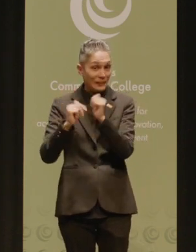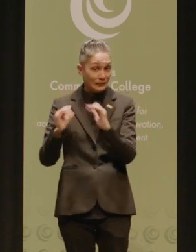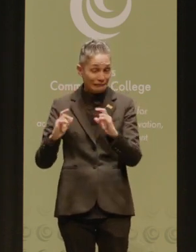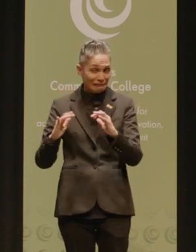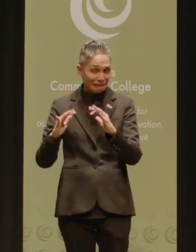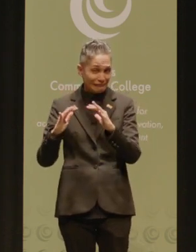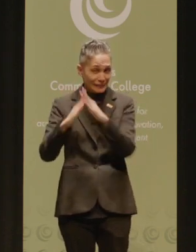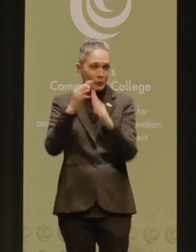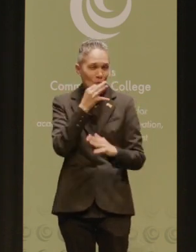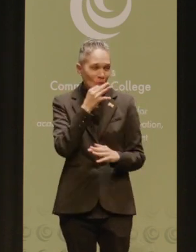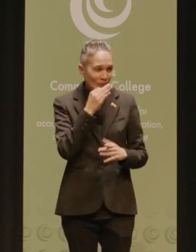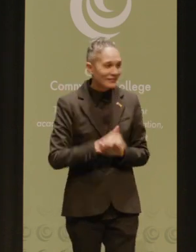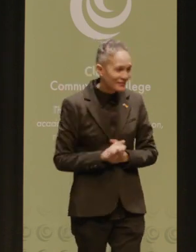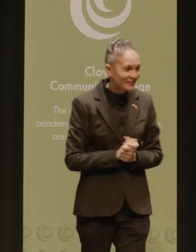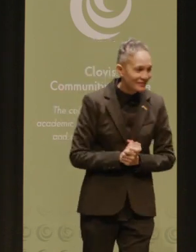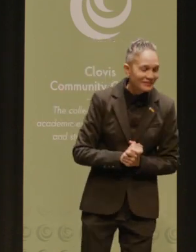right?